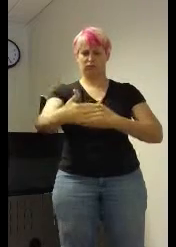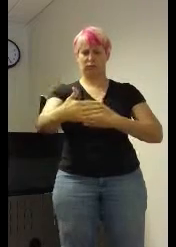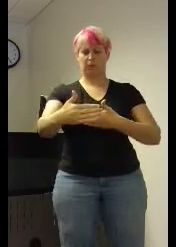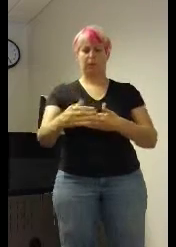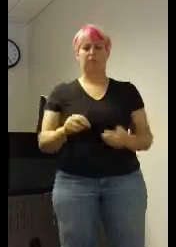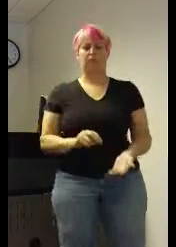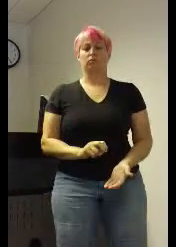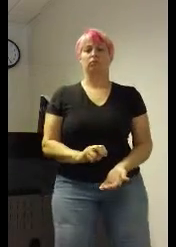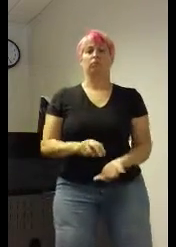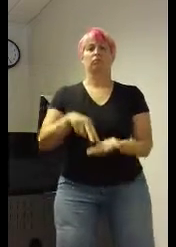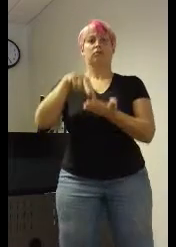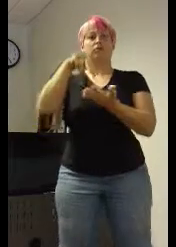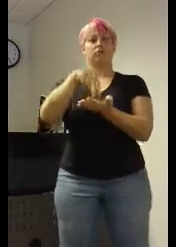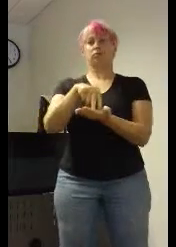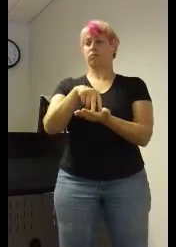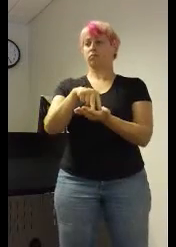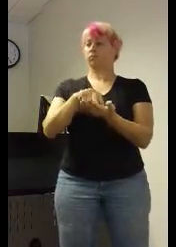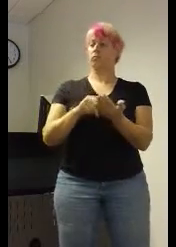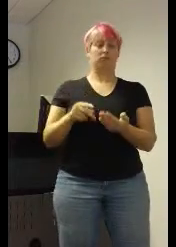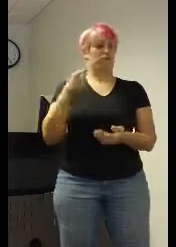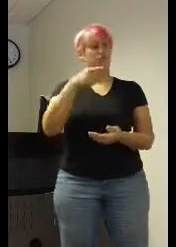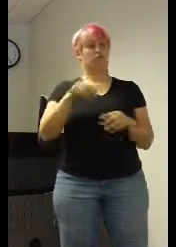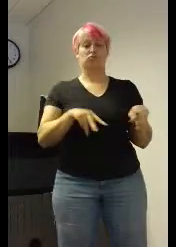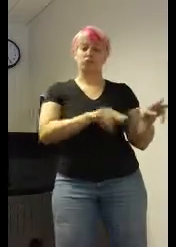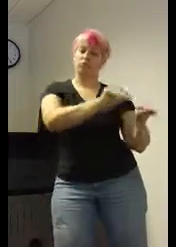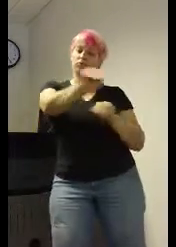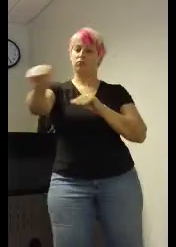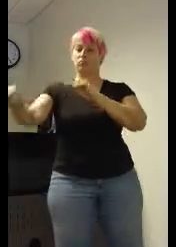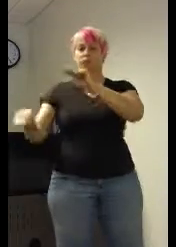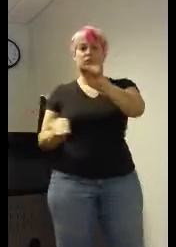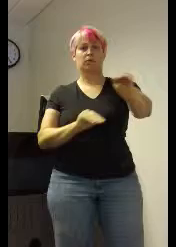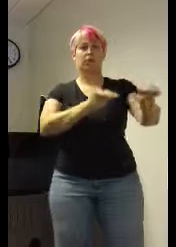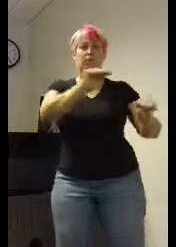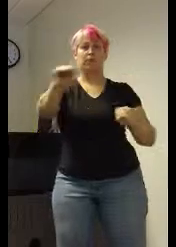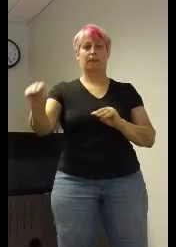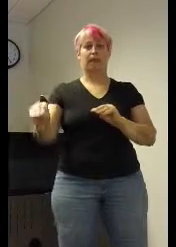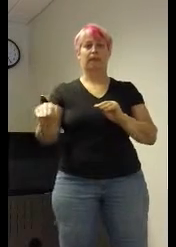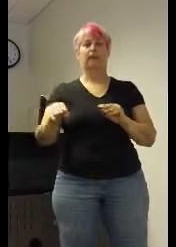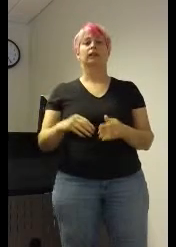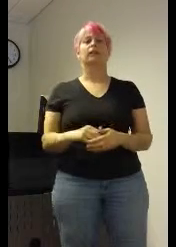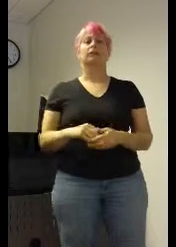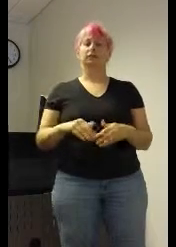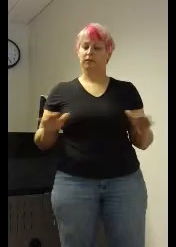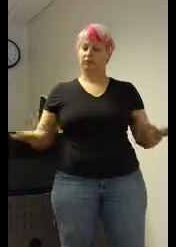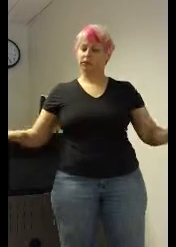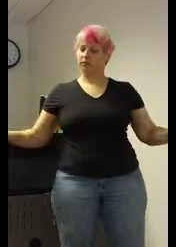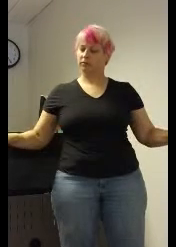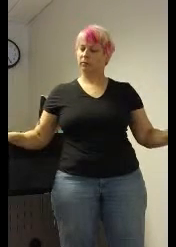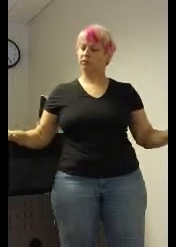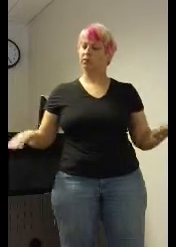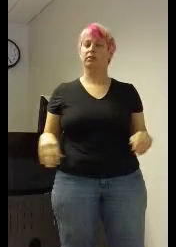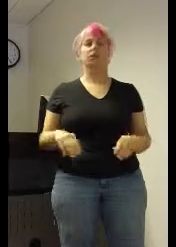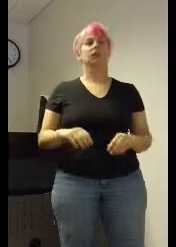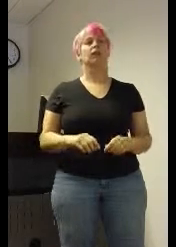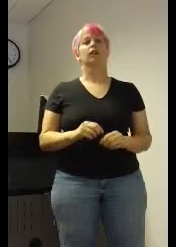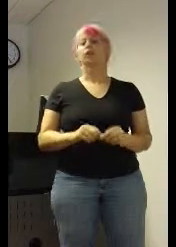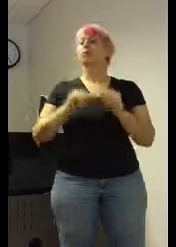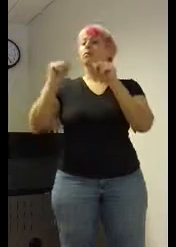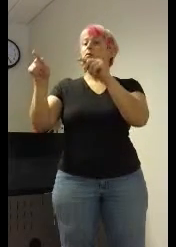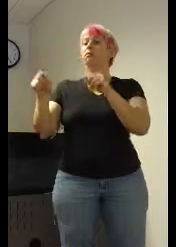to move around. So sometimes what we'll do with kids with ADHD is let them get up, get a glass of water, get